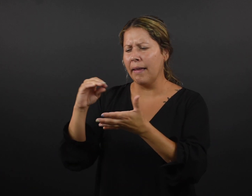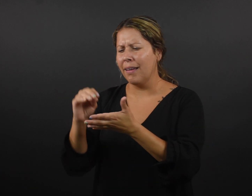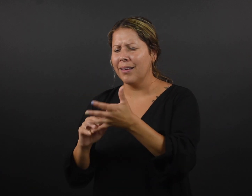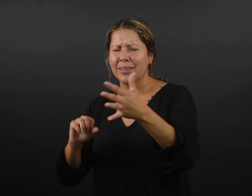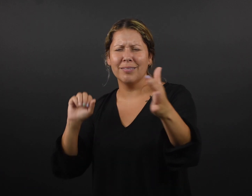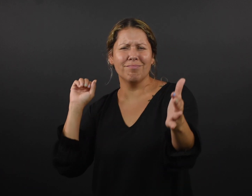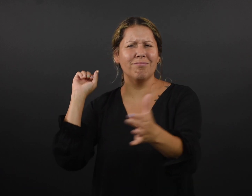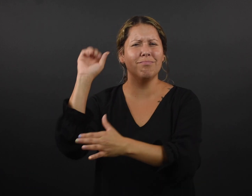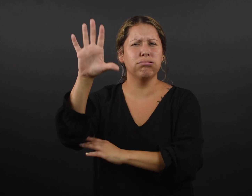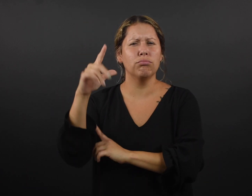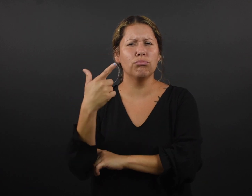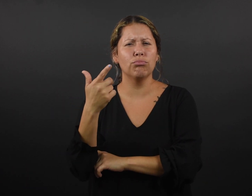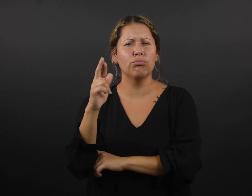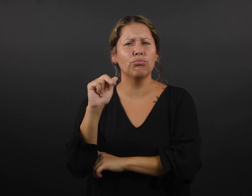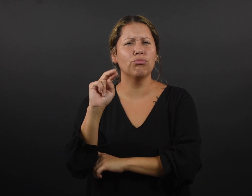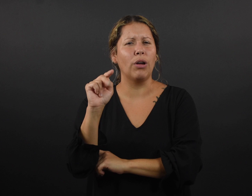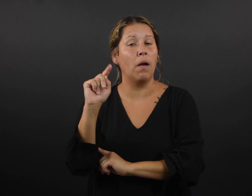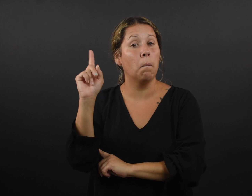from the Minnesota Department of Health